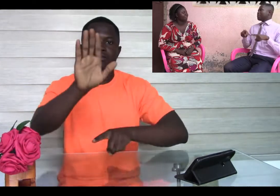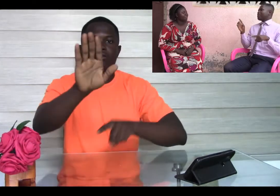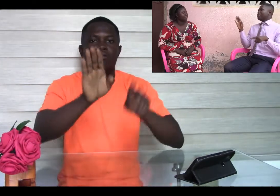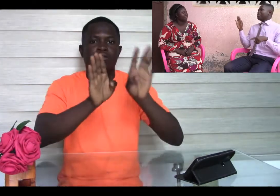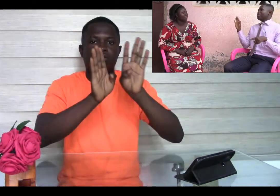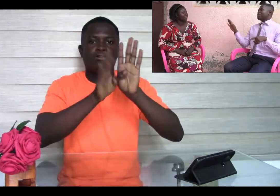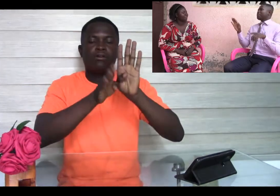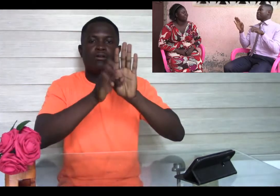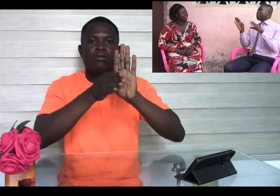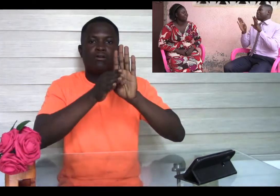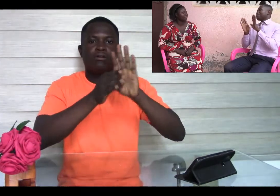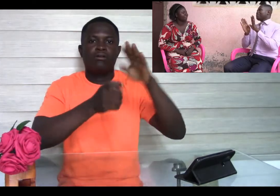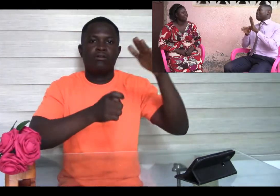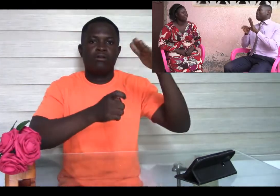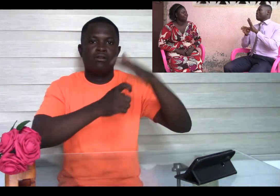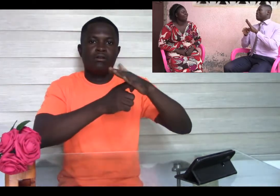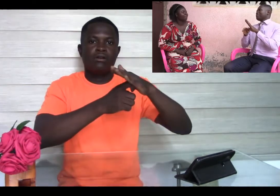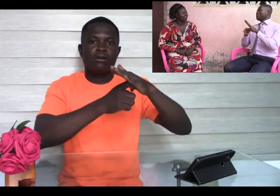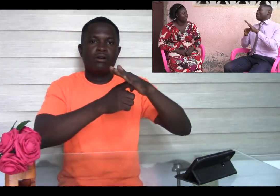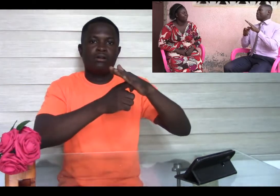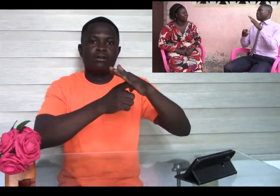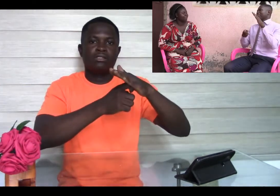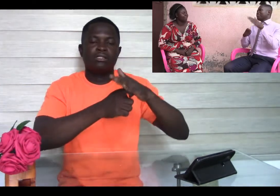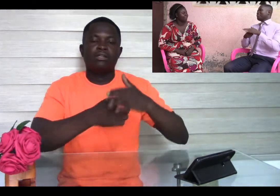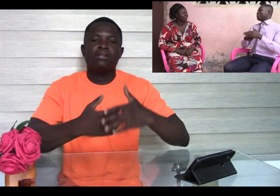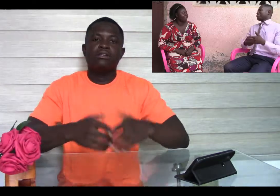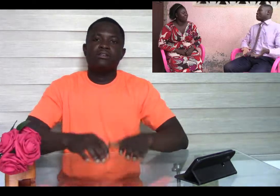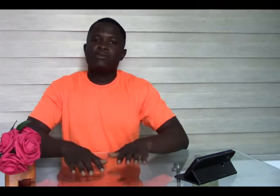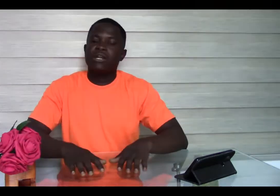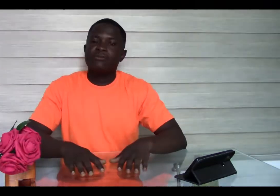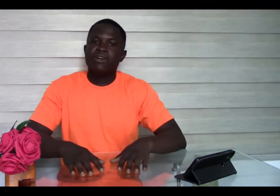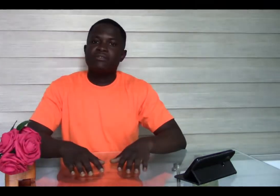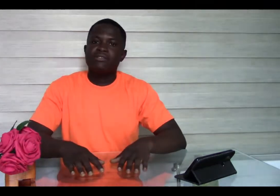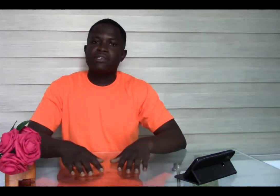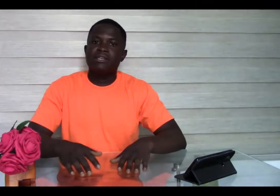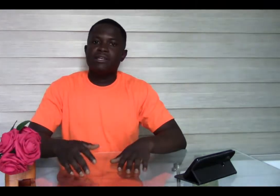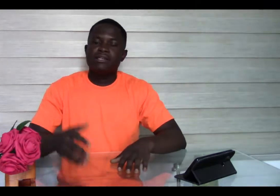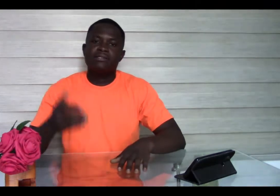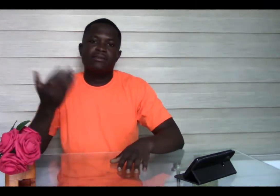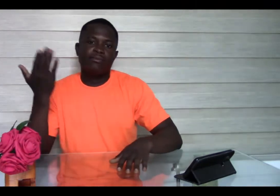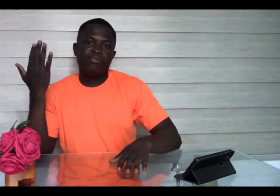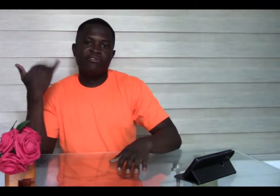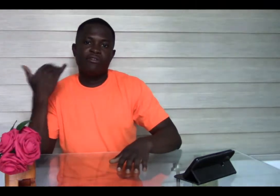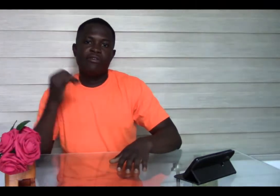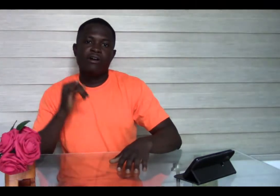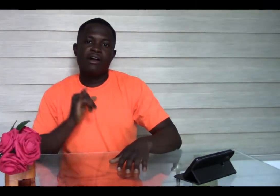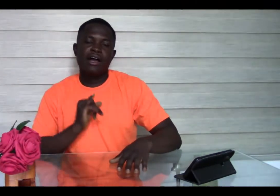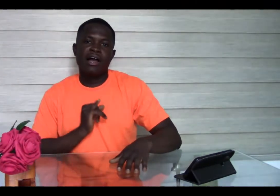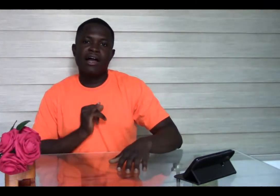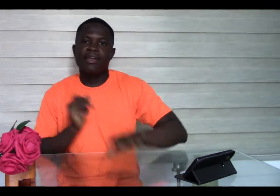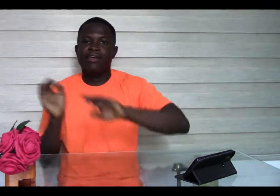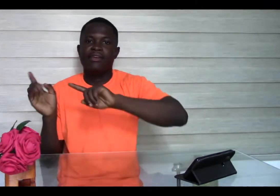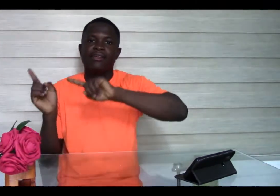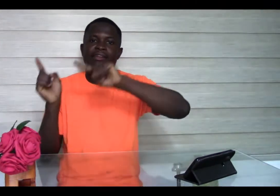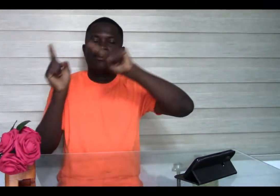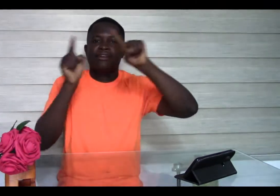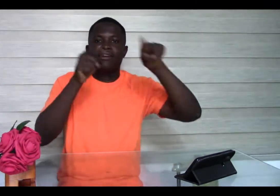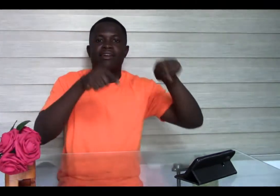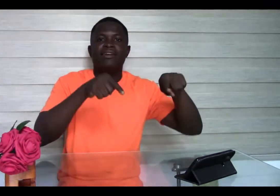your door locked. So what I'm trying to say is, before I came